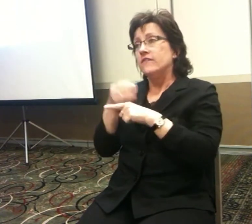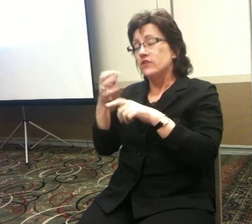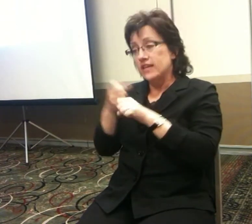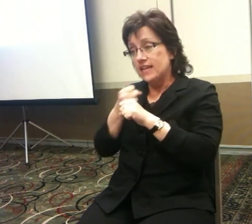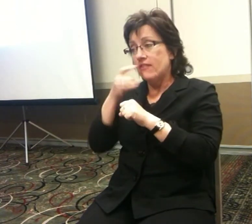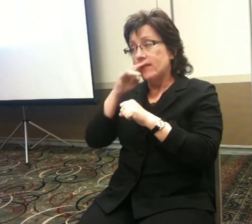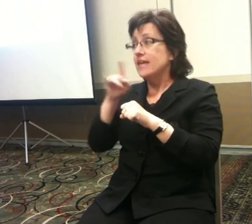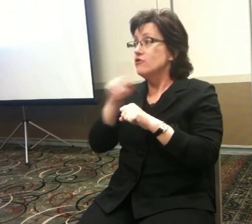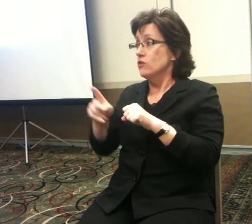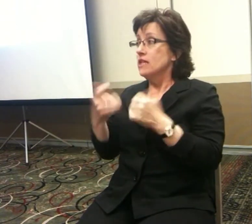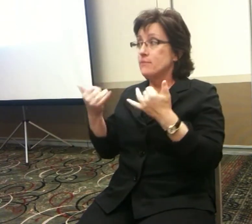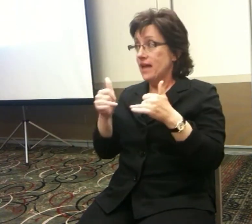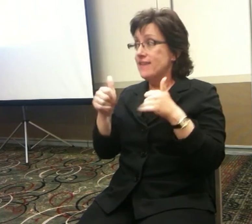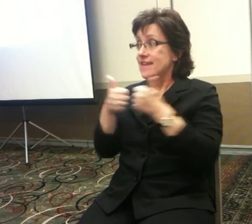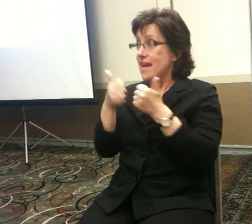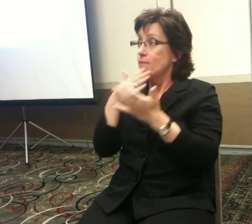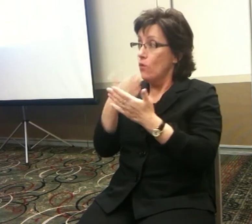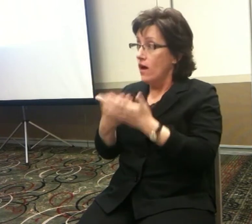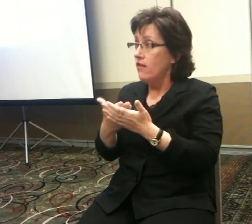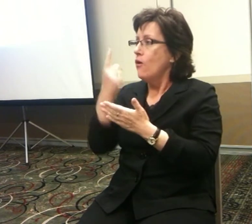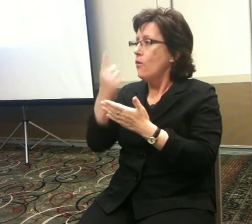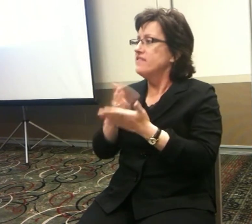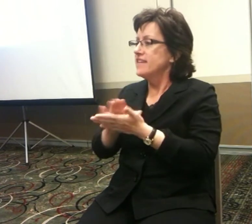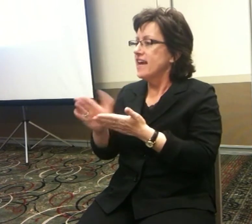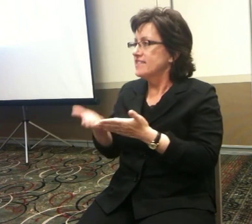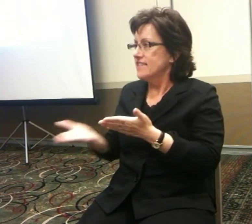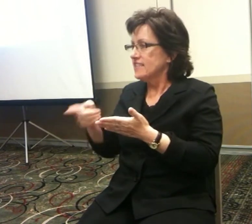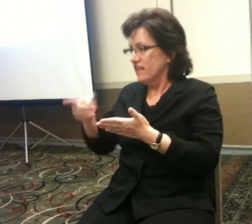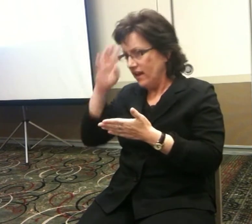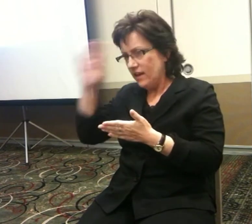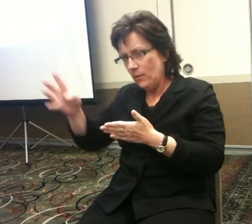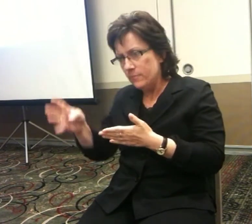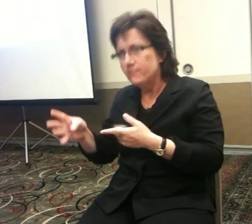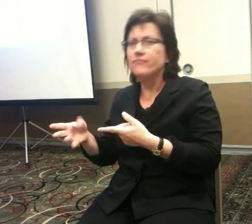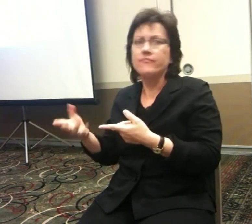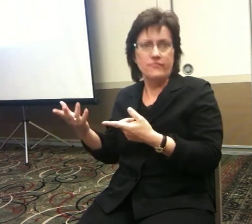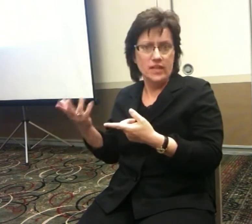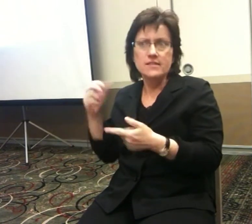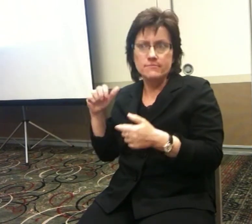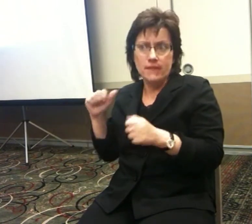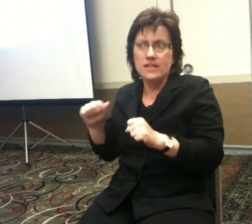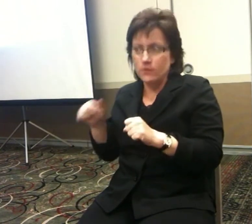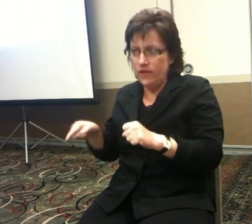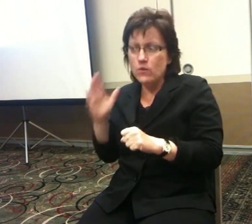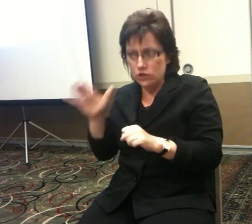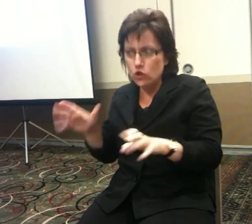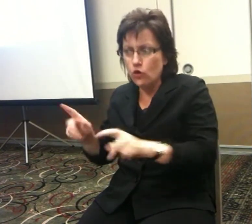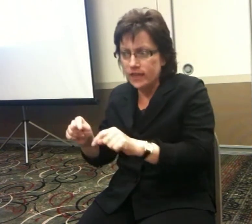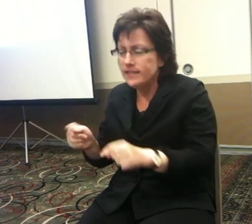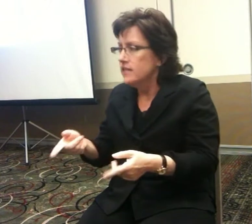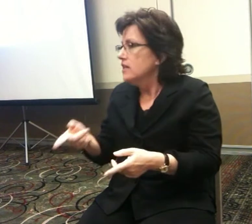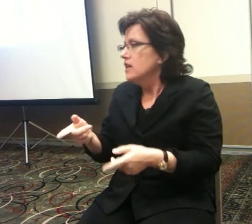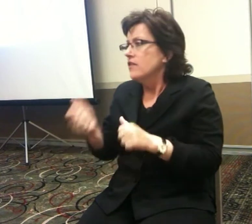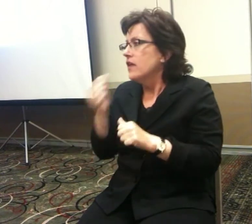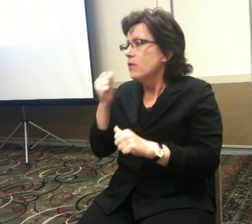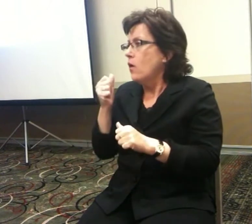you well, one of the nice things is that they come up with it. The odds are it's probably something that they would do. You know, they're not going to generate the idea like we might